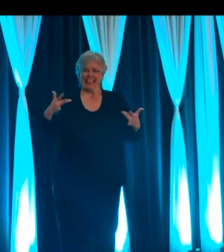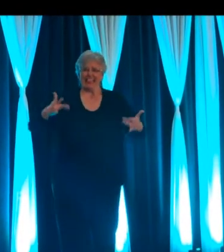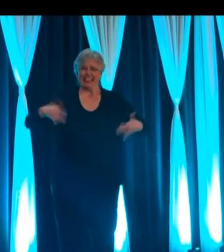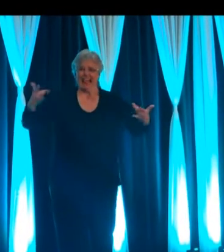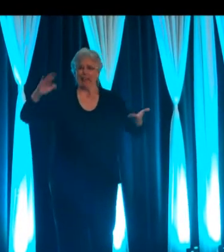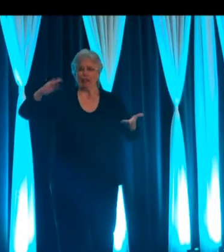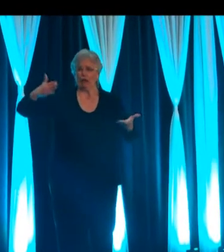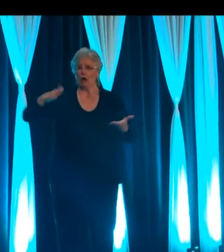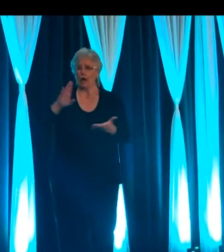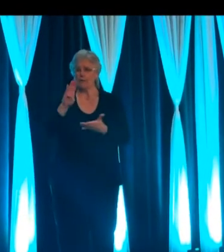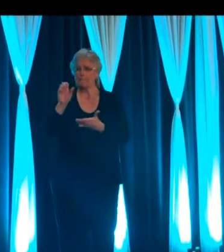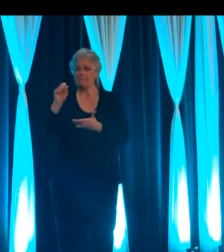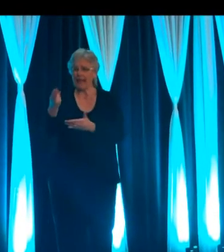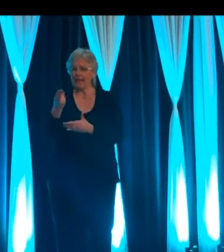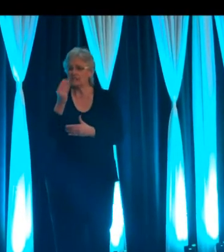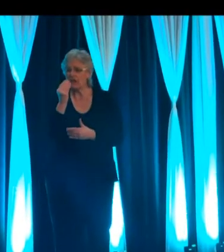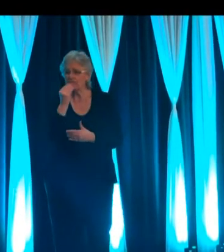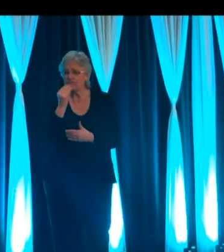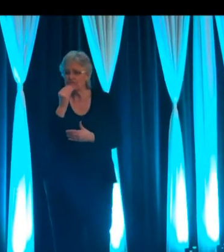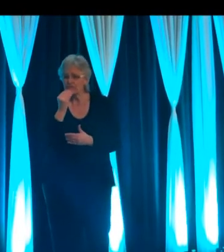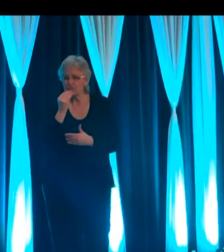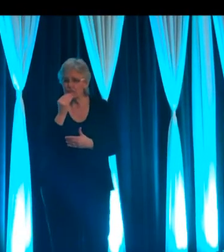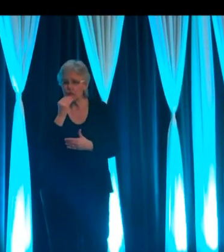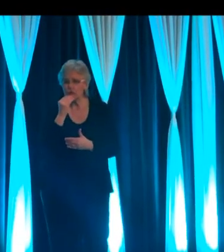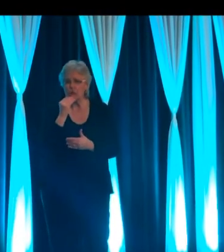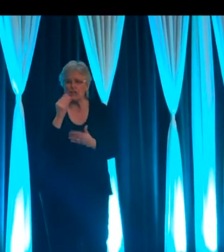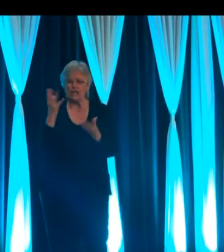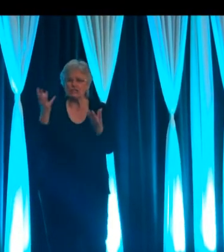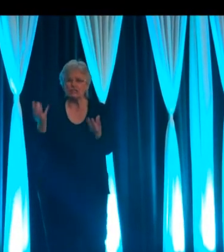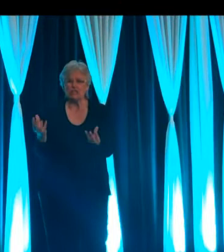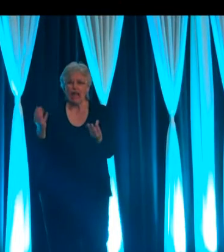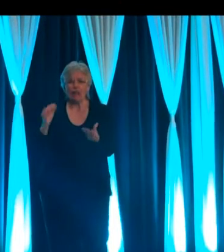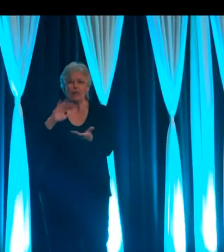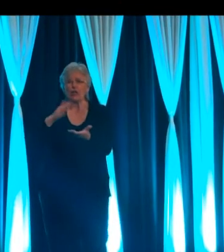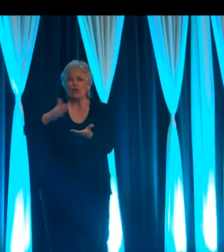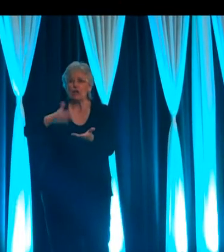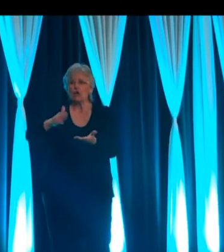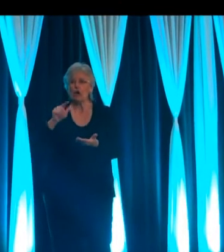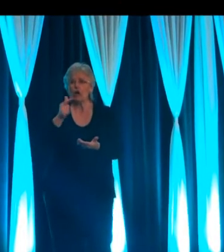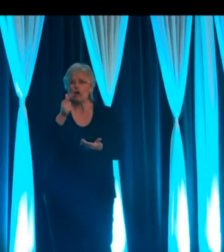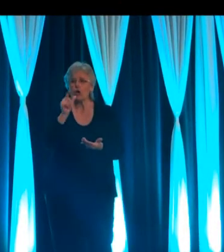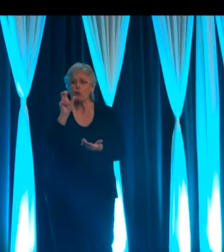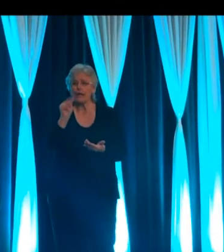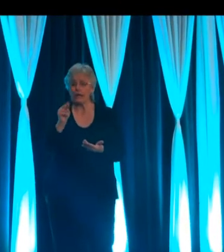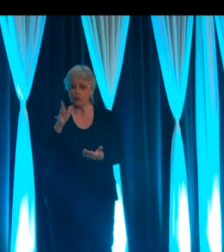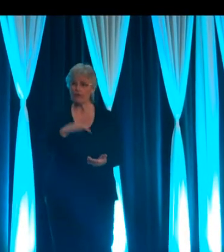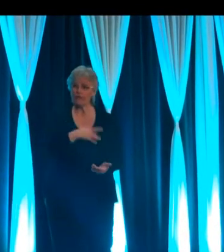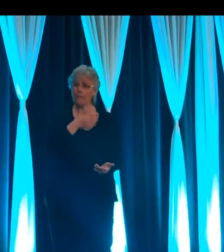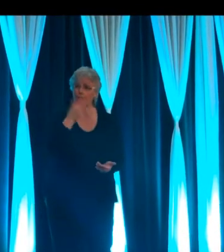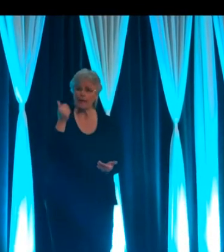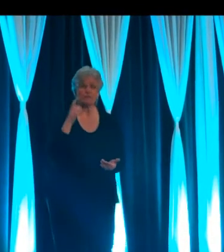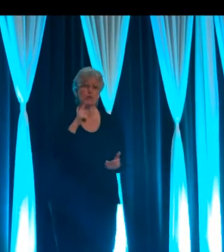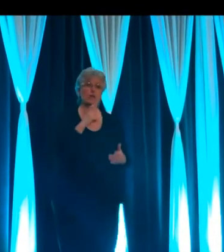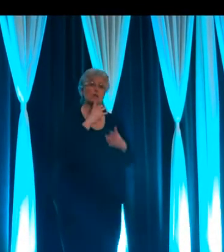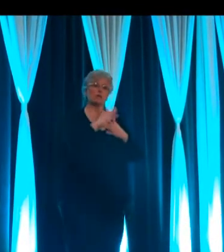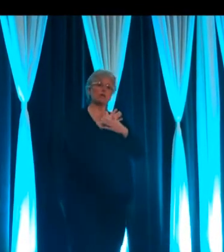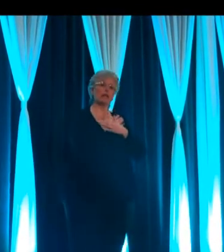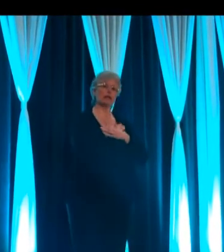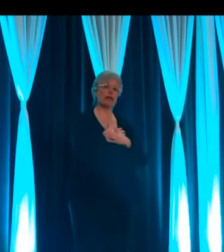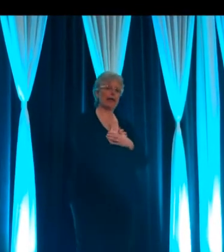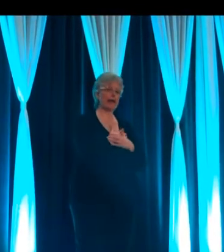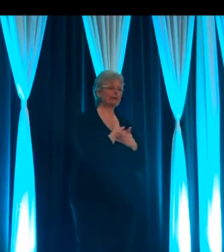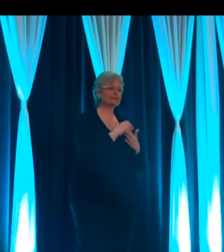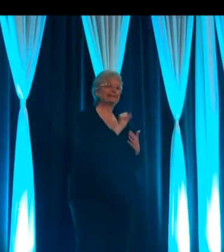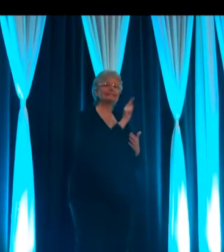blanched dish with like very gently cooked greens will like brighten you up. If you need to relax, steaming them